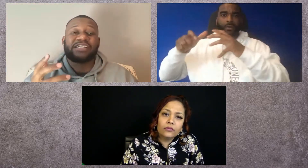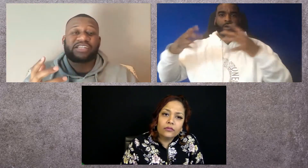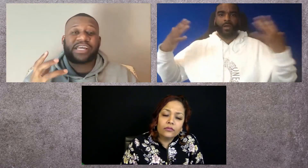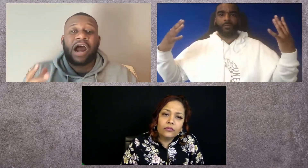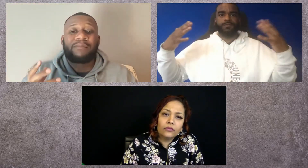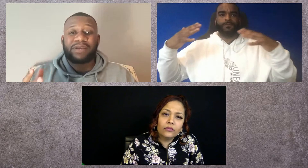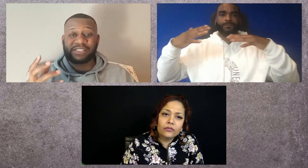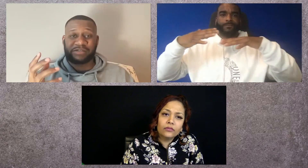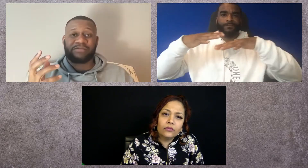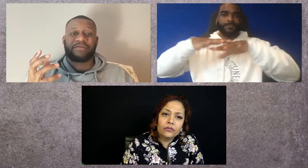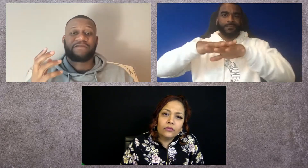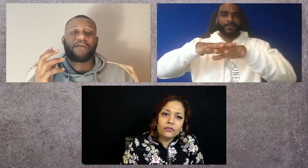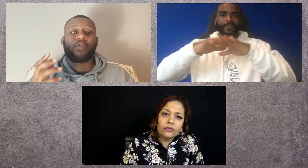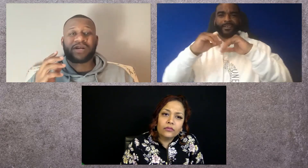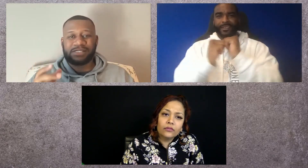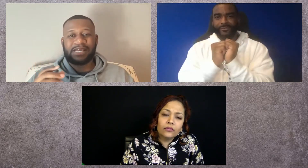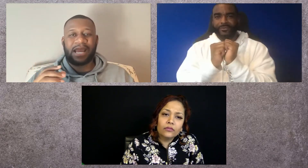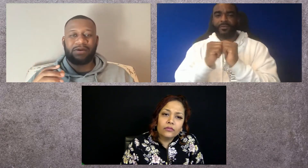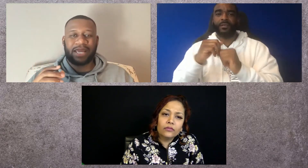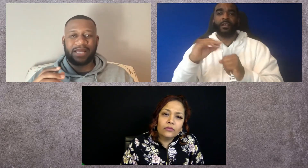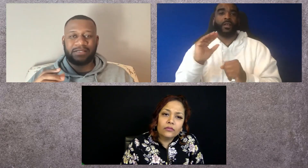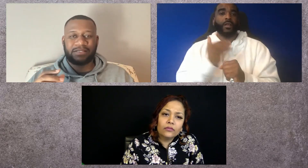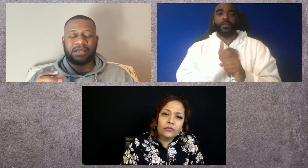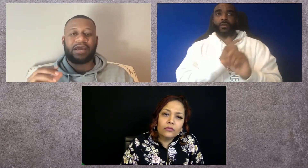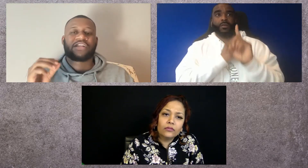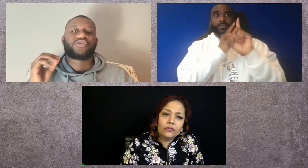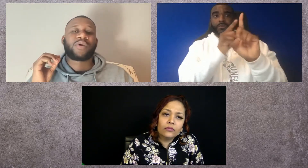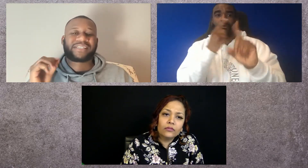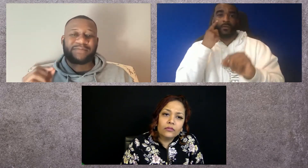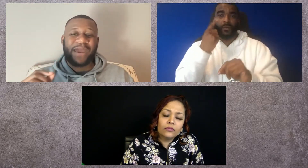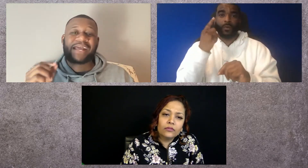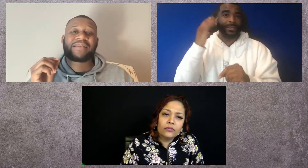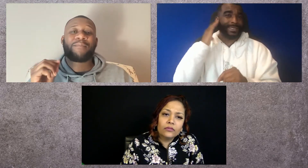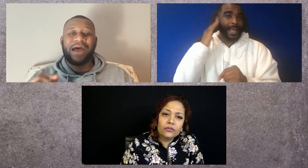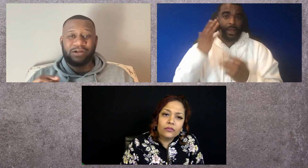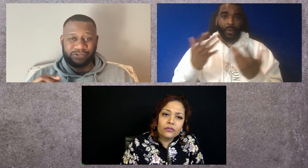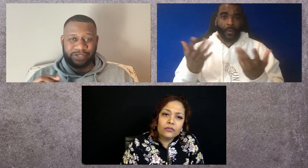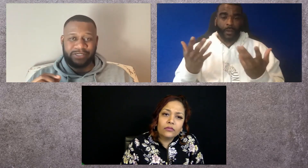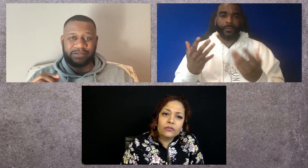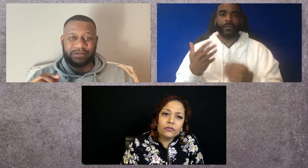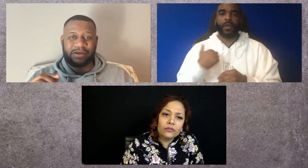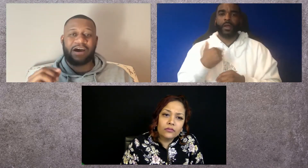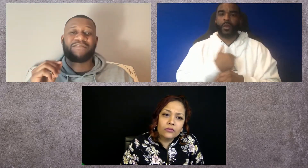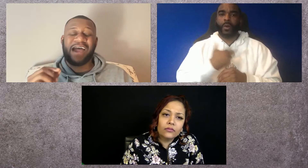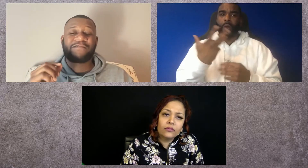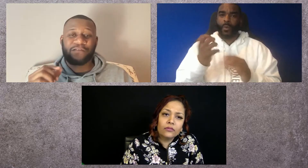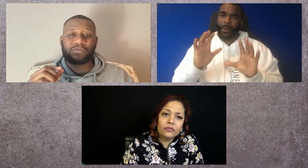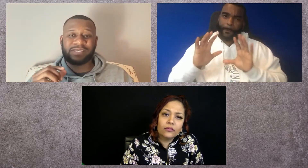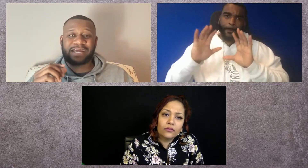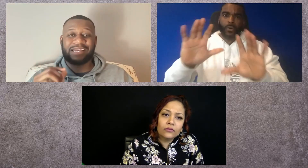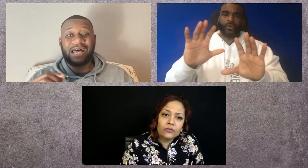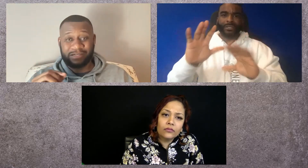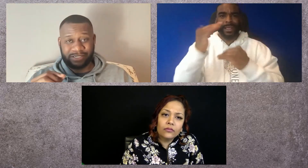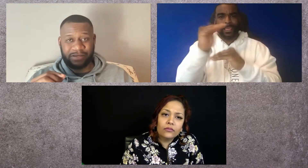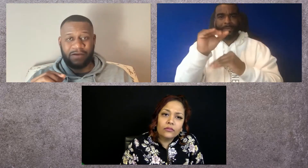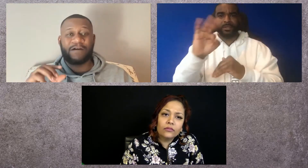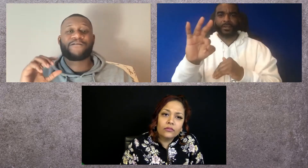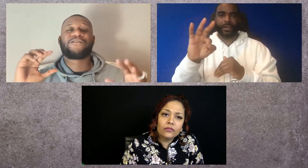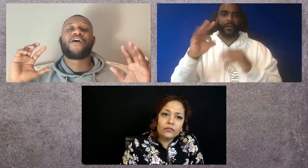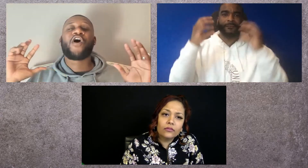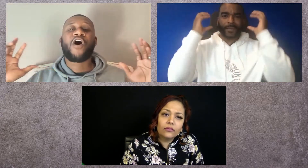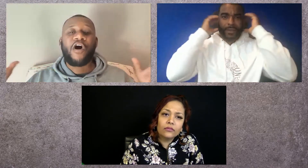And essentially our mission for One Sound is to expand the boundaries of headphone